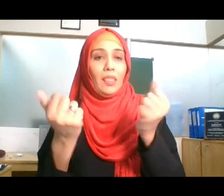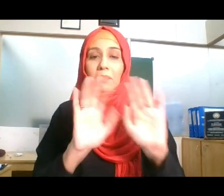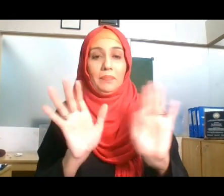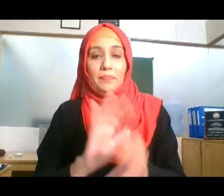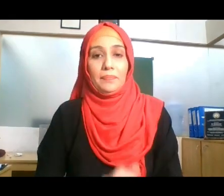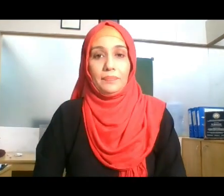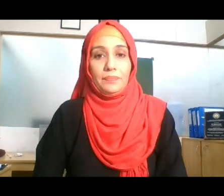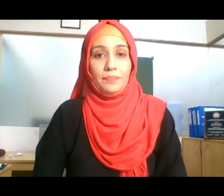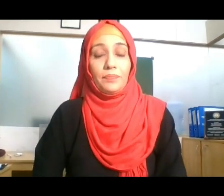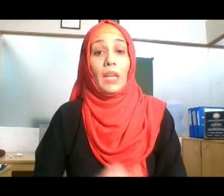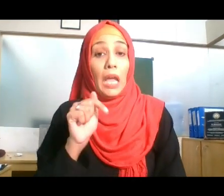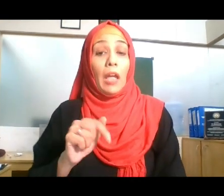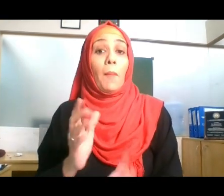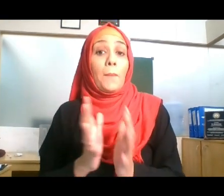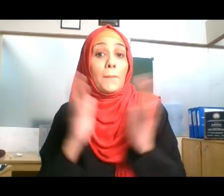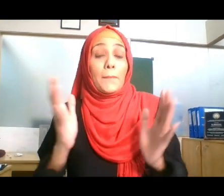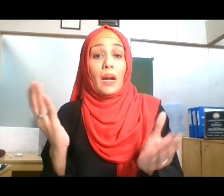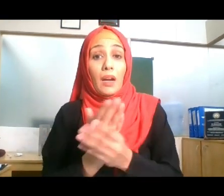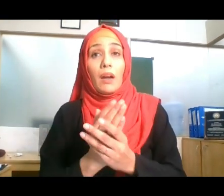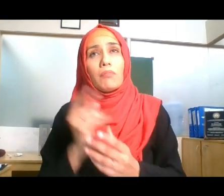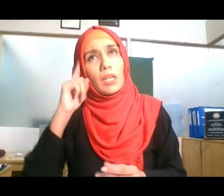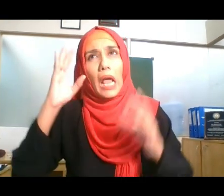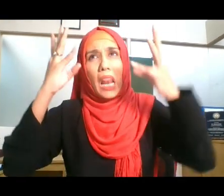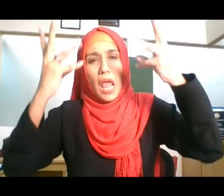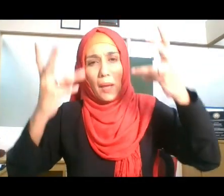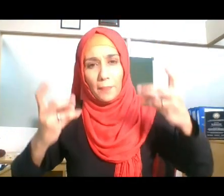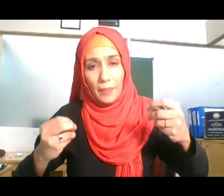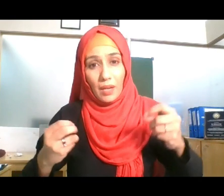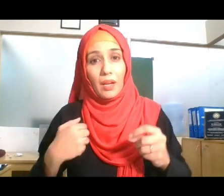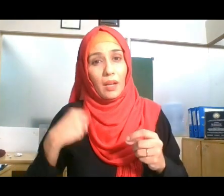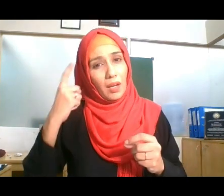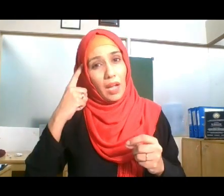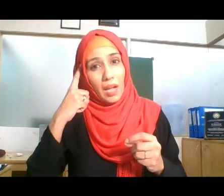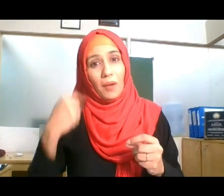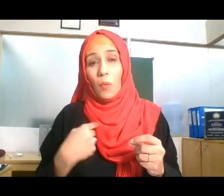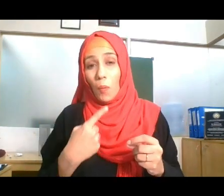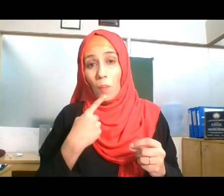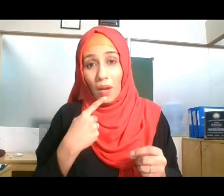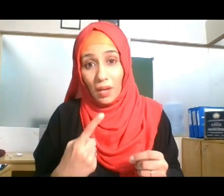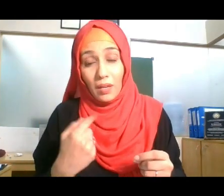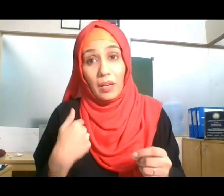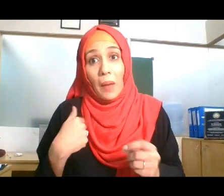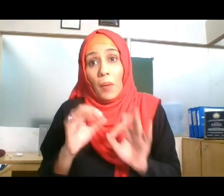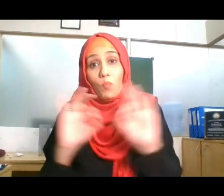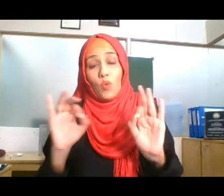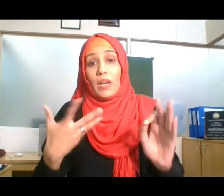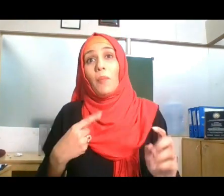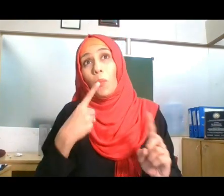And the big data challenges mean that we take estimates and we cannot prioritize this issue as much as we would like. As of the